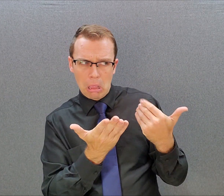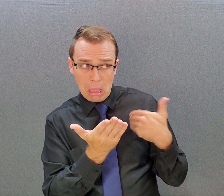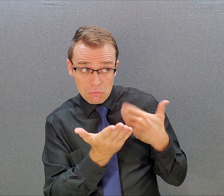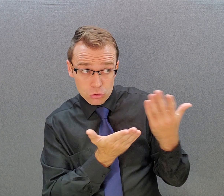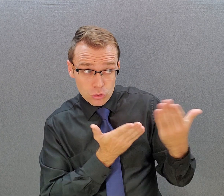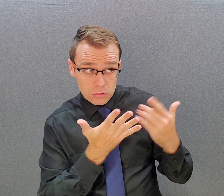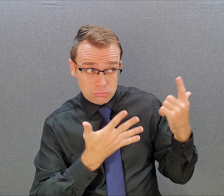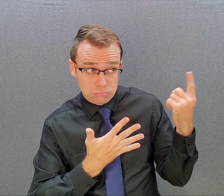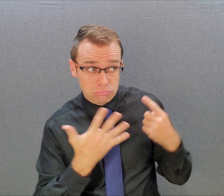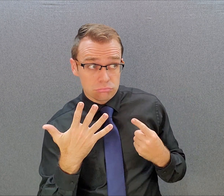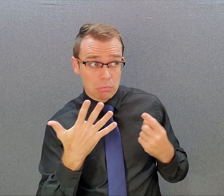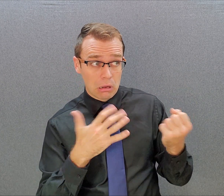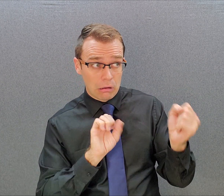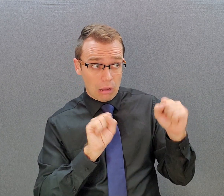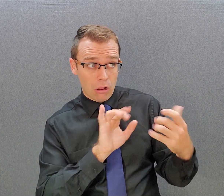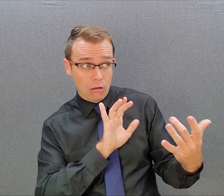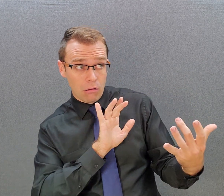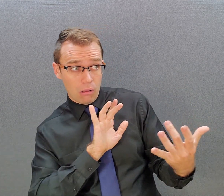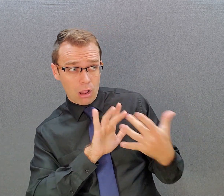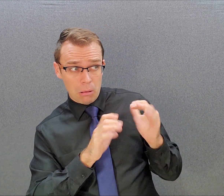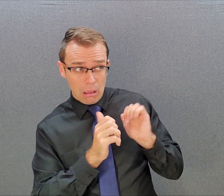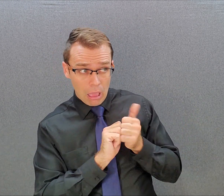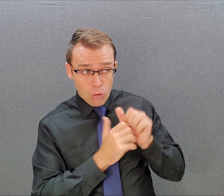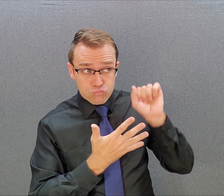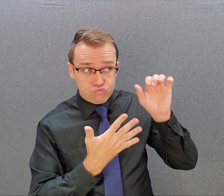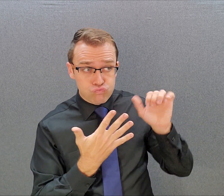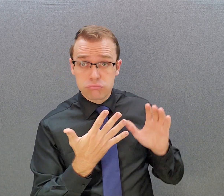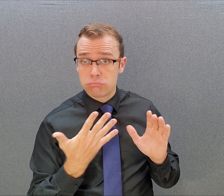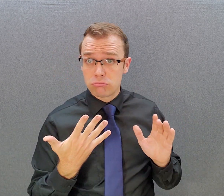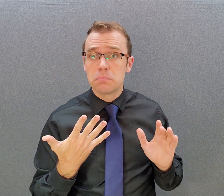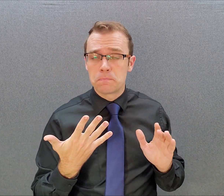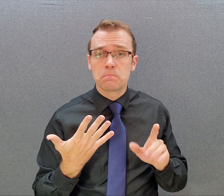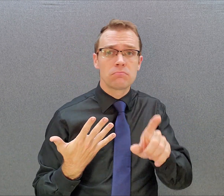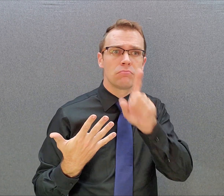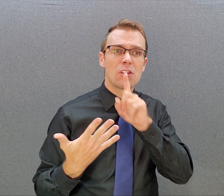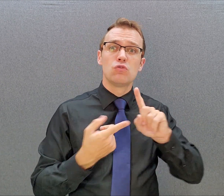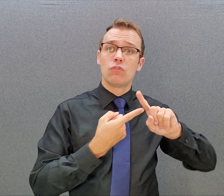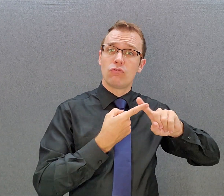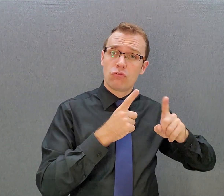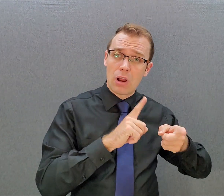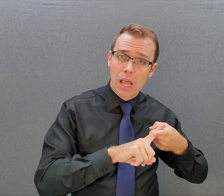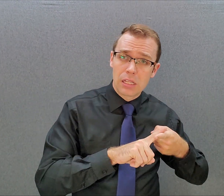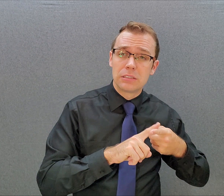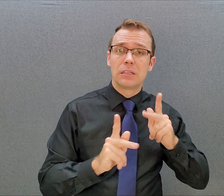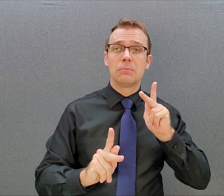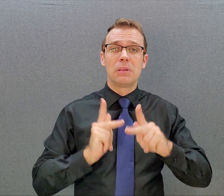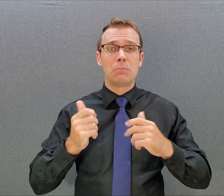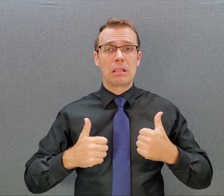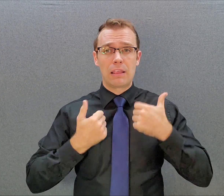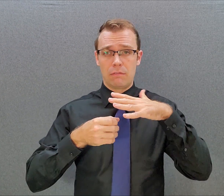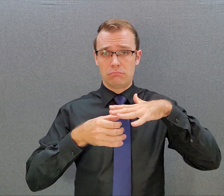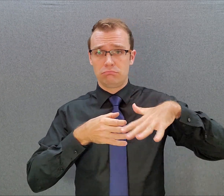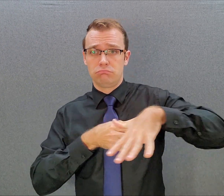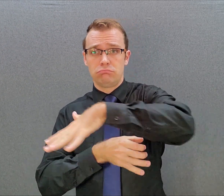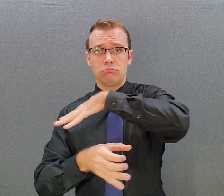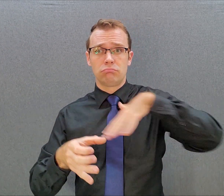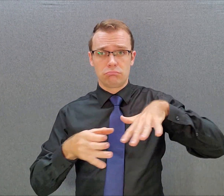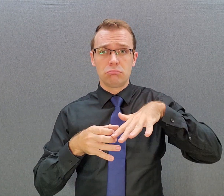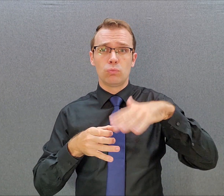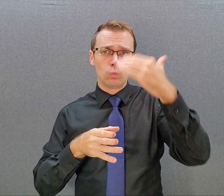this service is available in your area. Make sure friends and close neighbors know that you may need to be alerted in